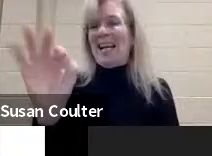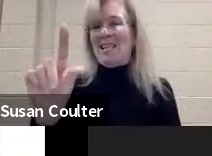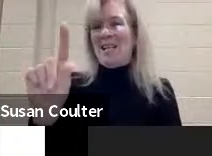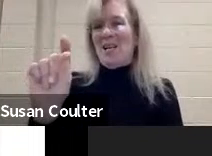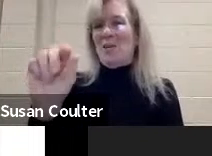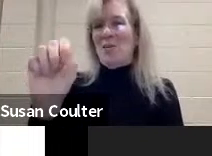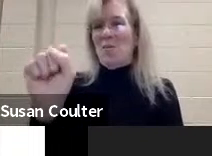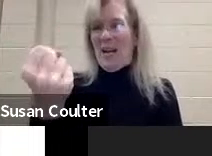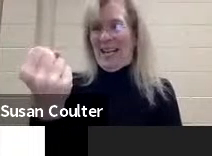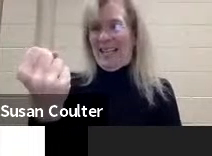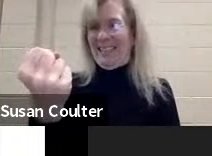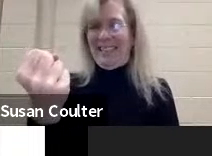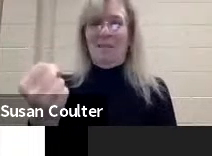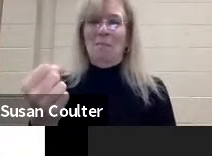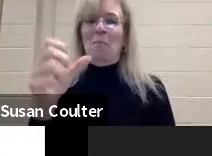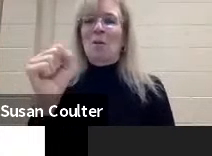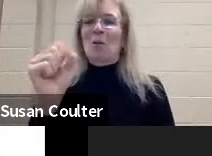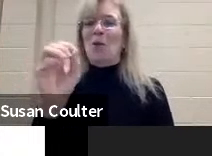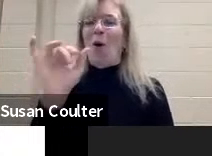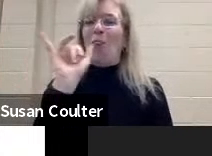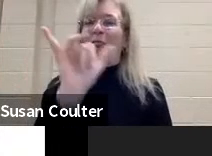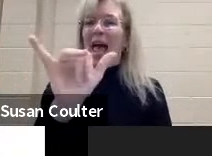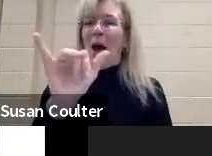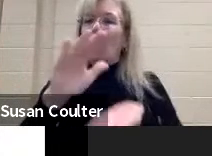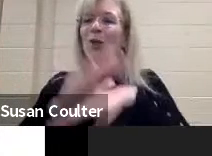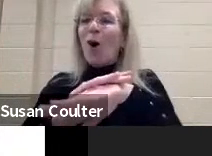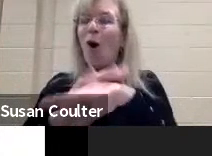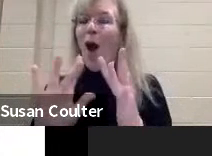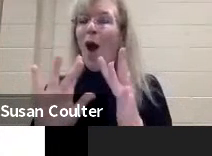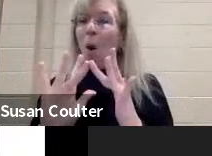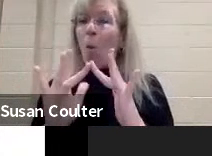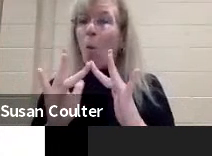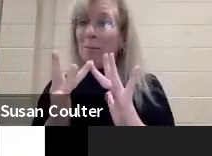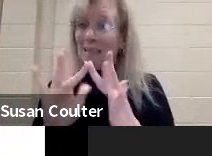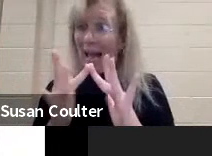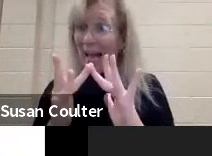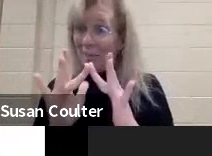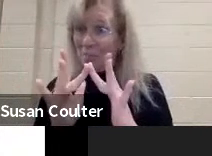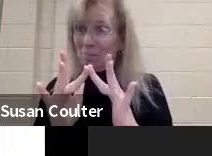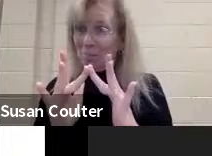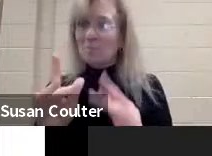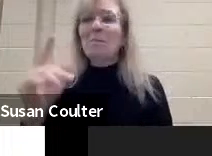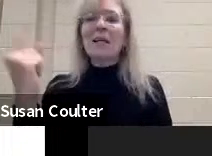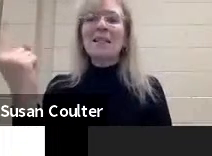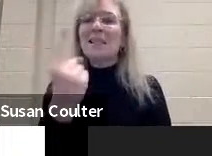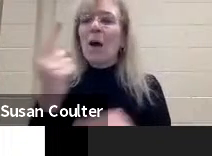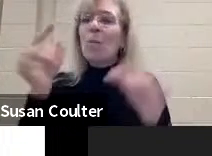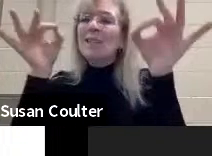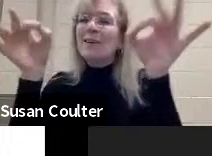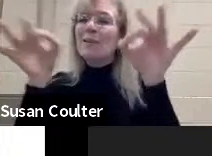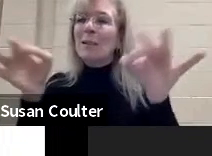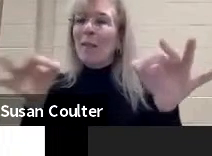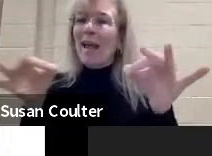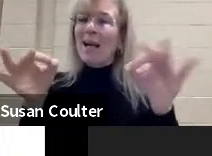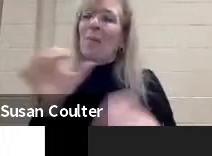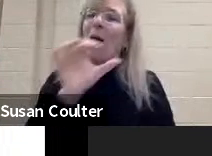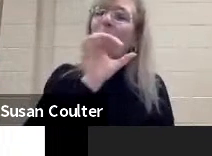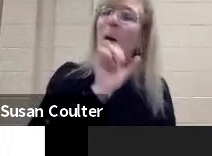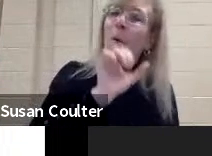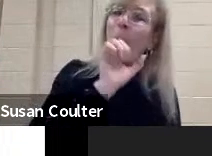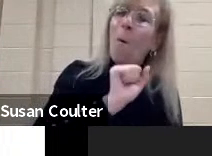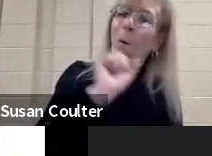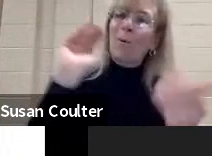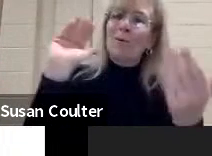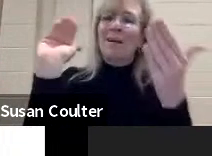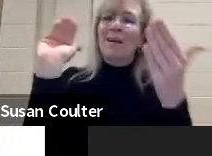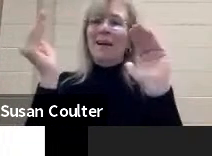probably 1920s. So that was on a website. Someone was explaining about